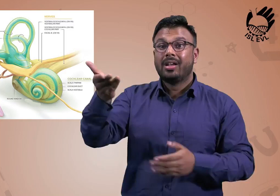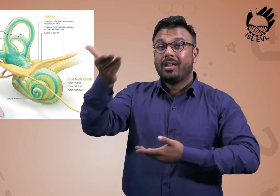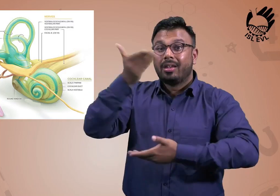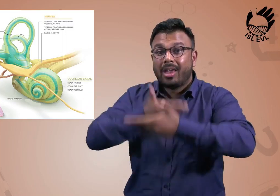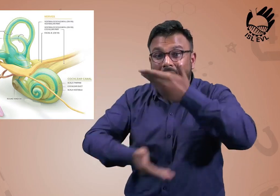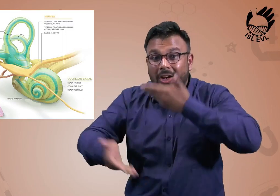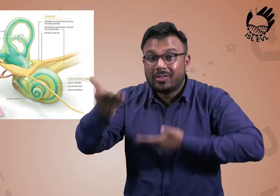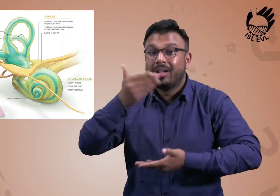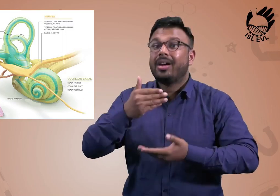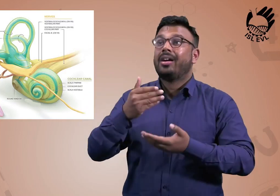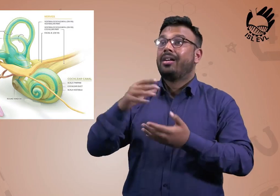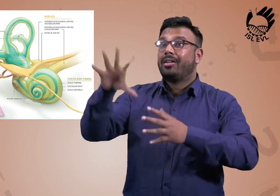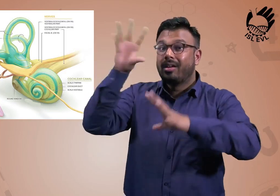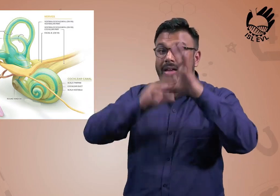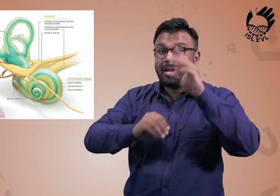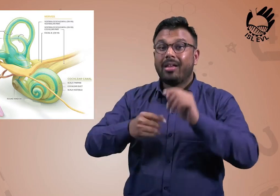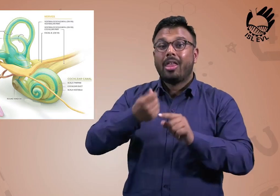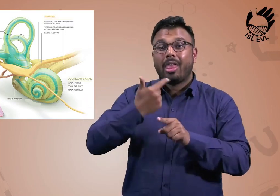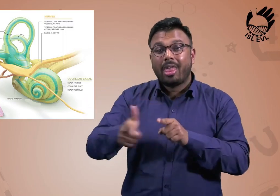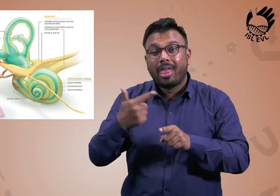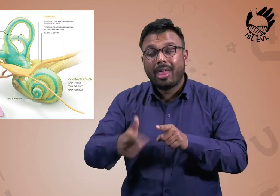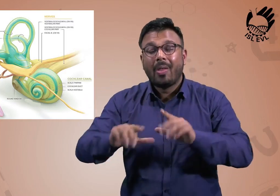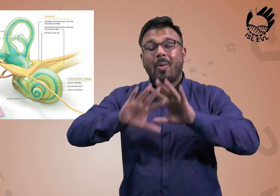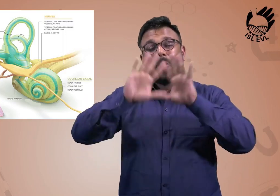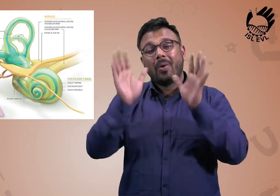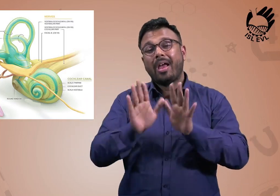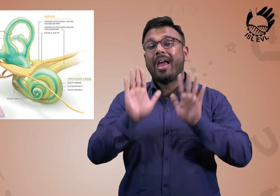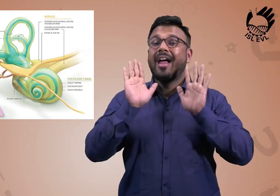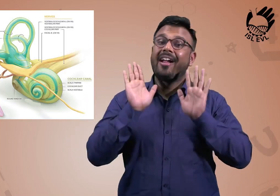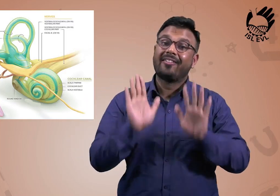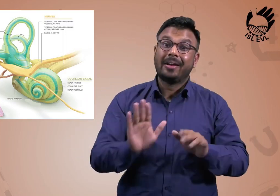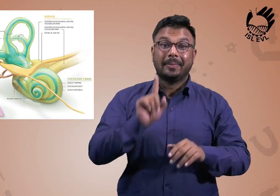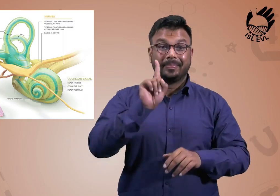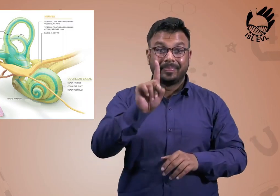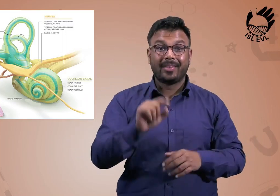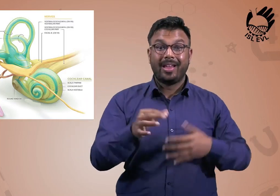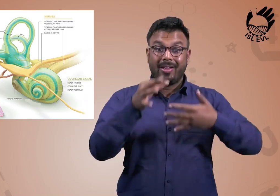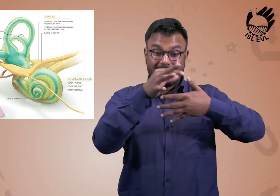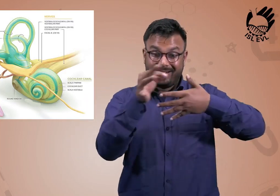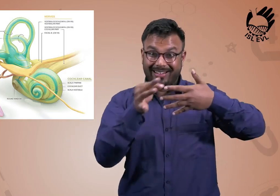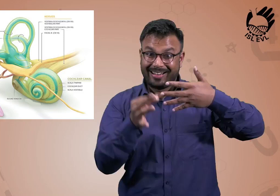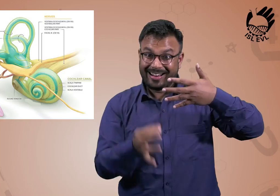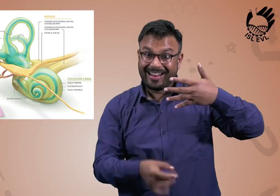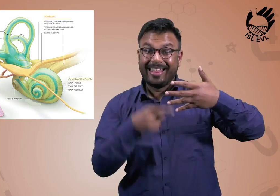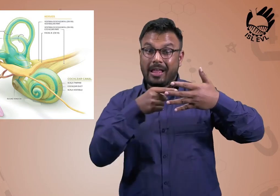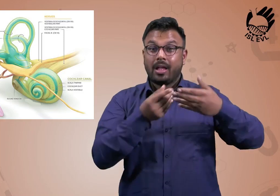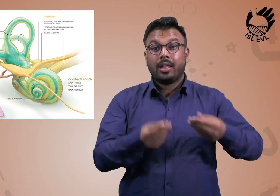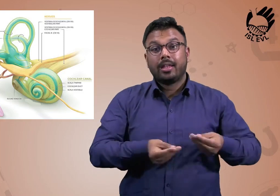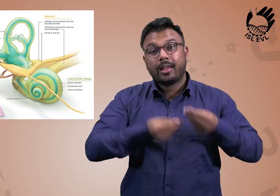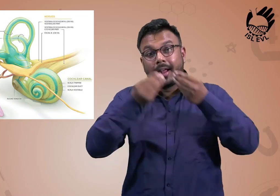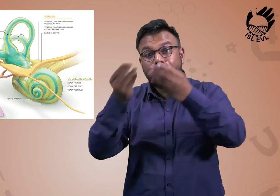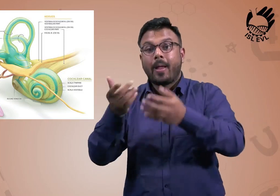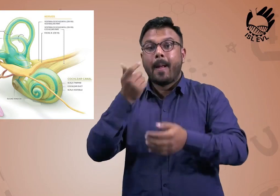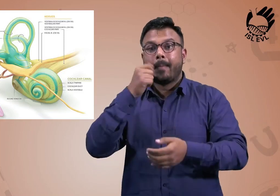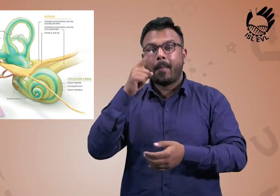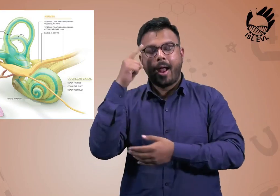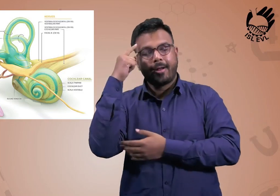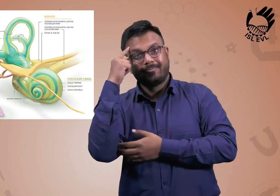In these cases, many doctors recommend cochlear implant surgeries. However, this is a very expensive